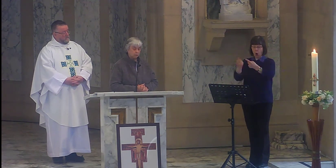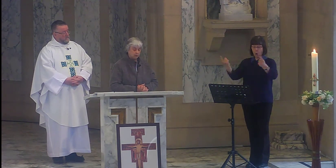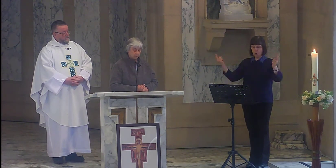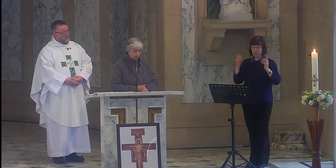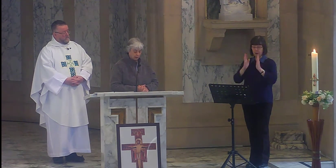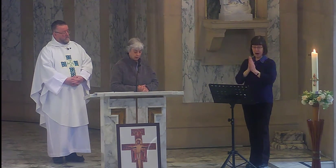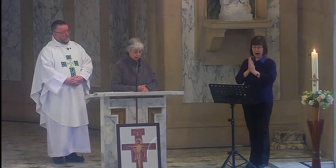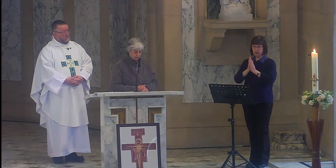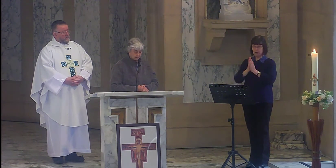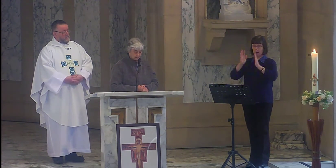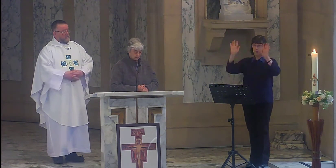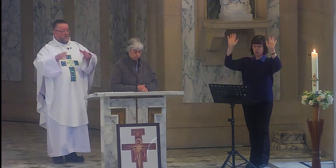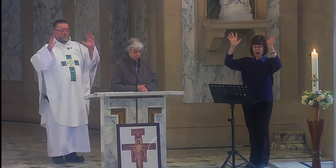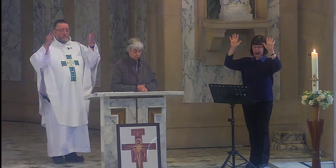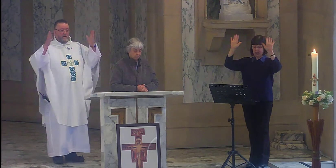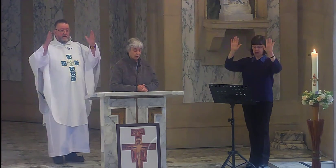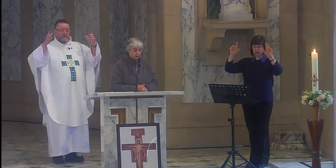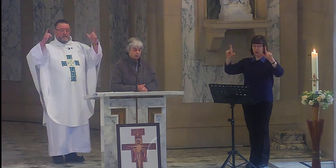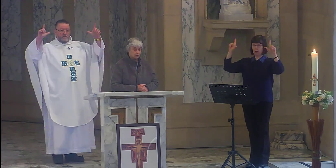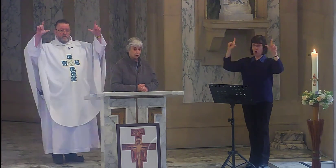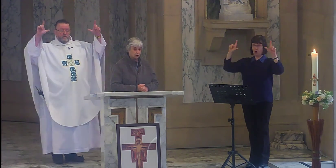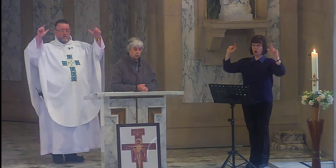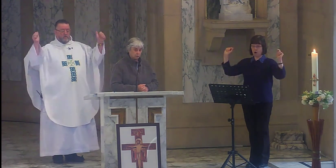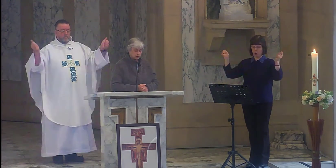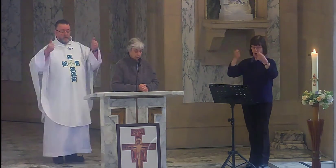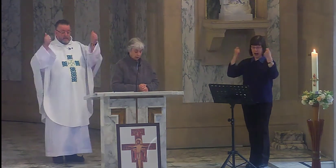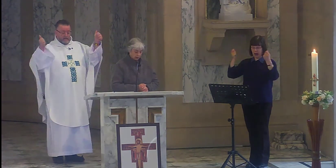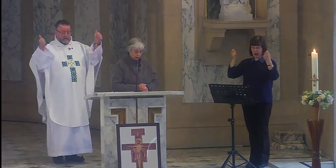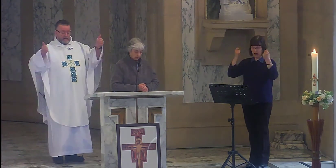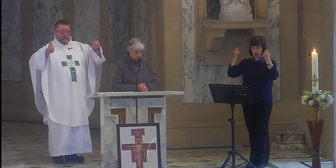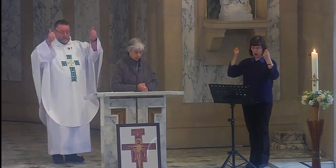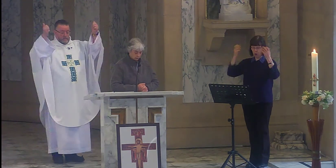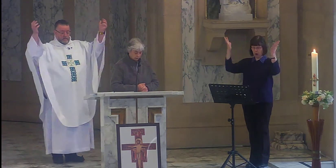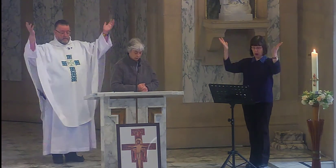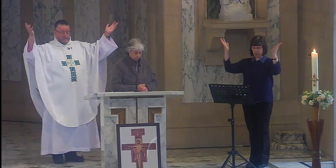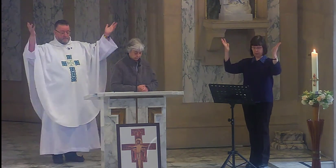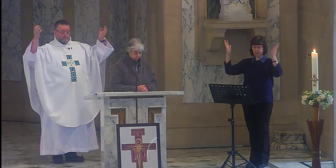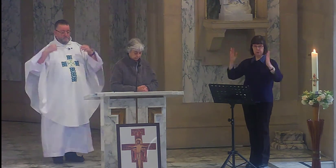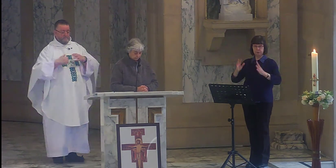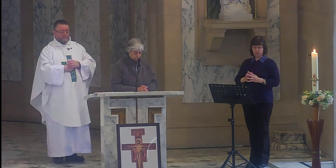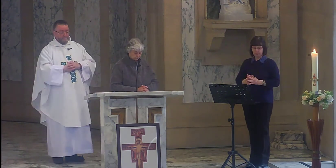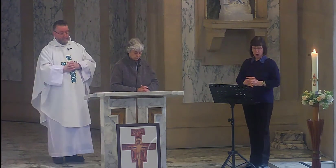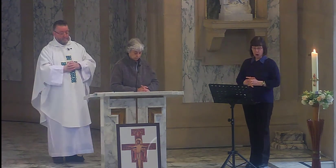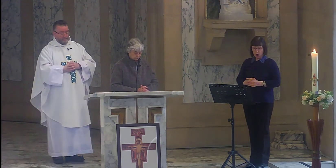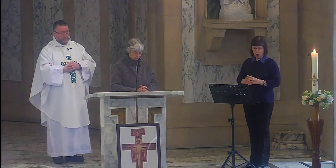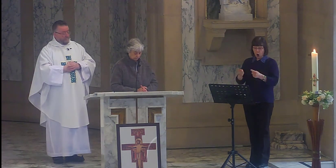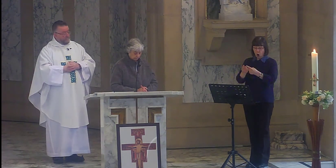We pray. Praise the Lord. Alleluia.